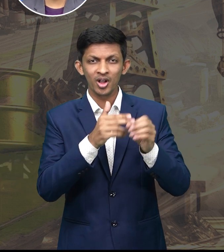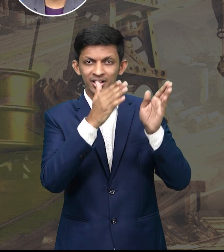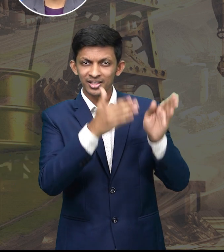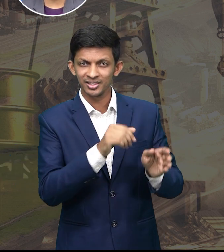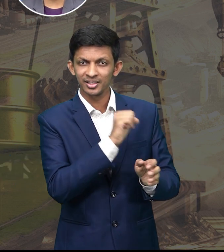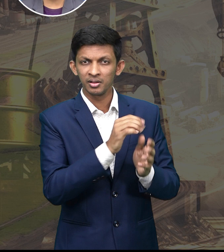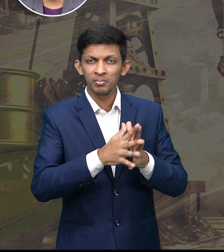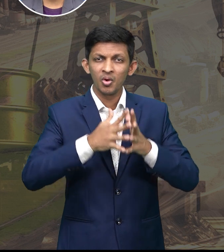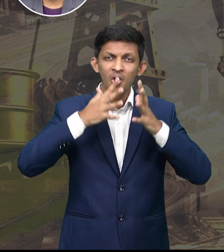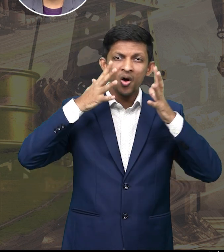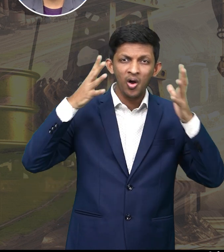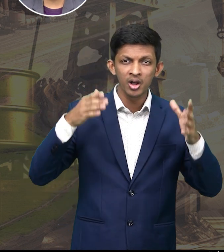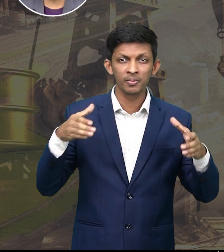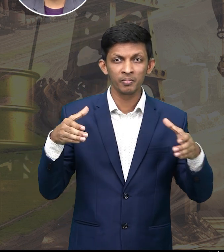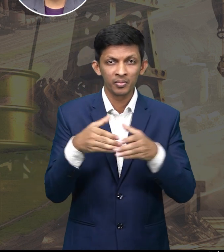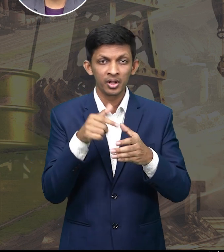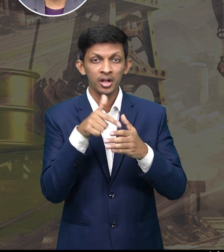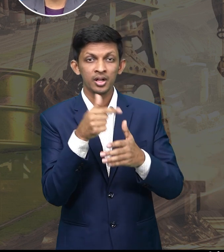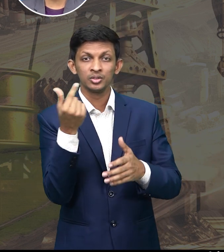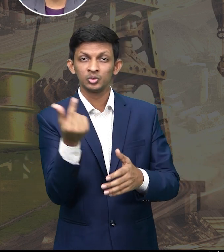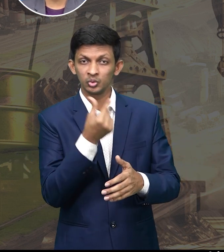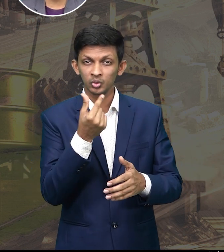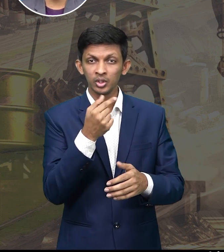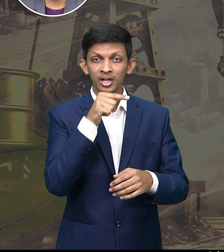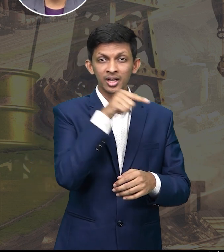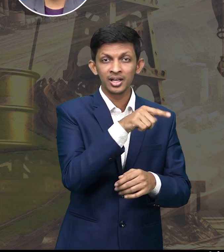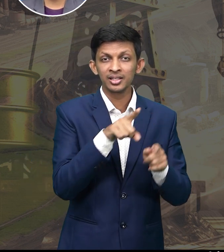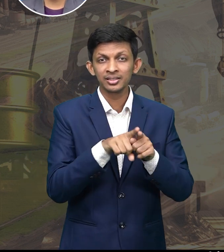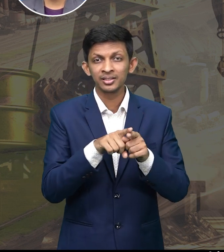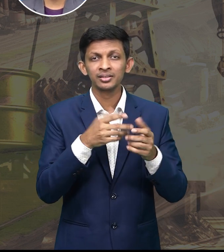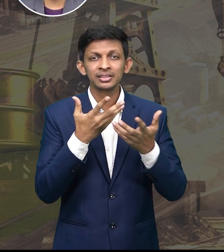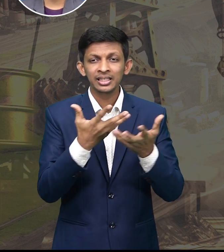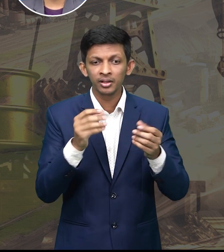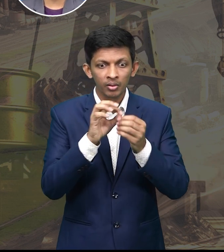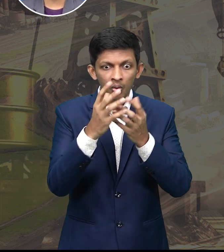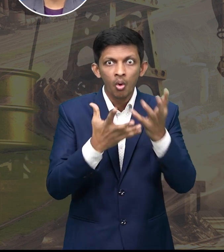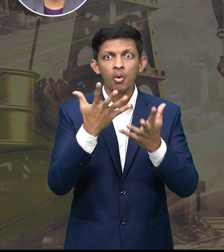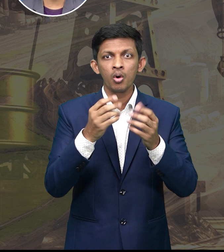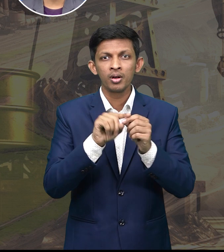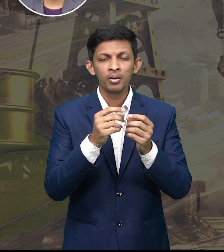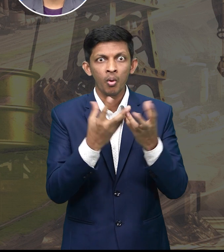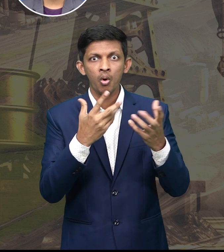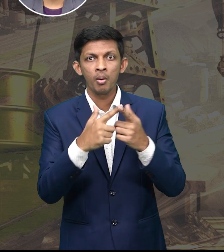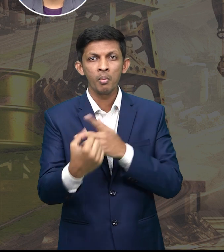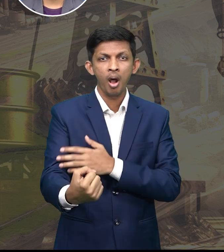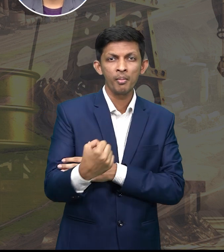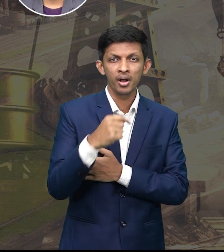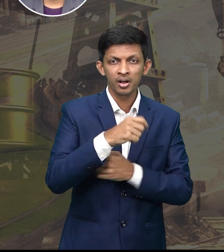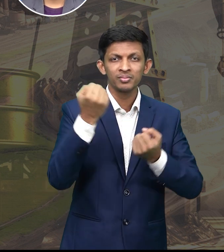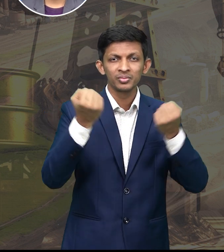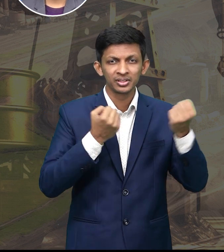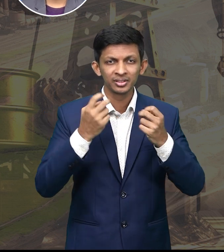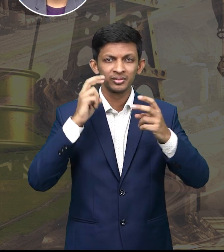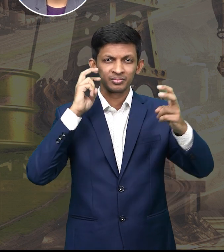Fuel is most commonly used in internal combustion engines for transportation.